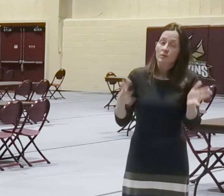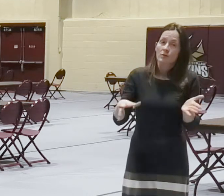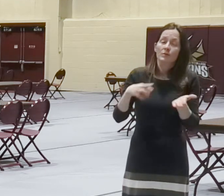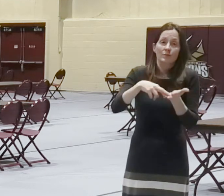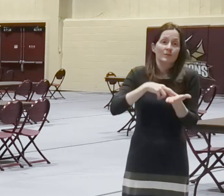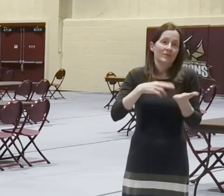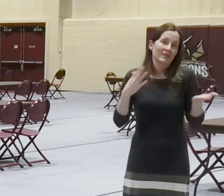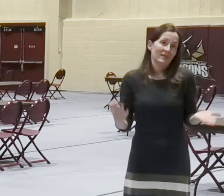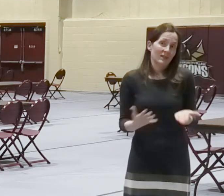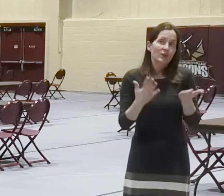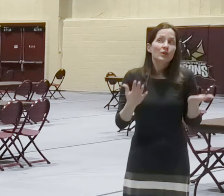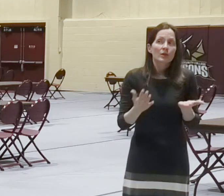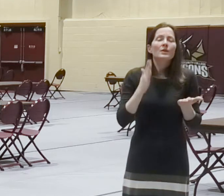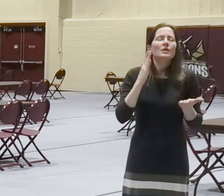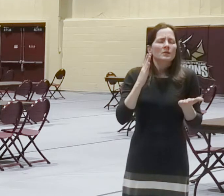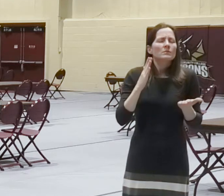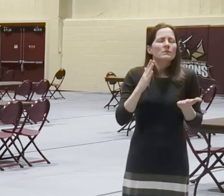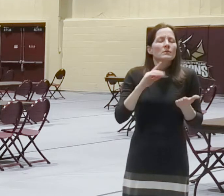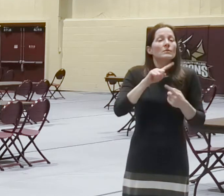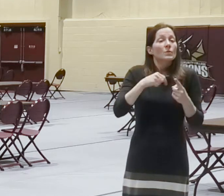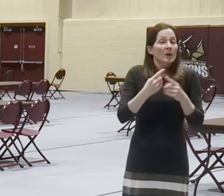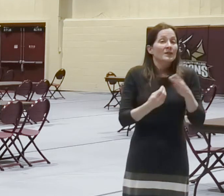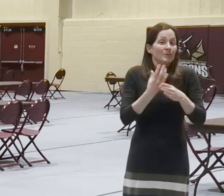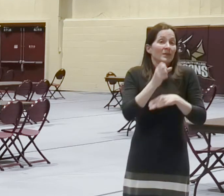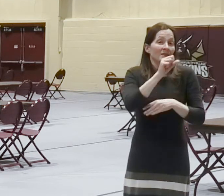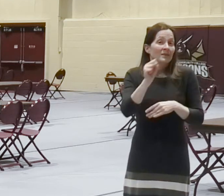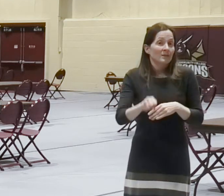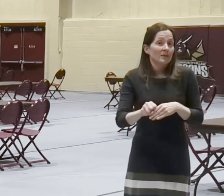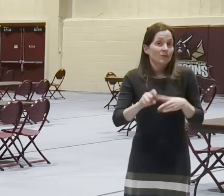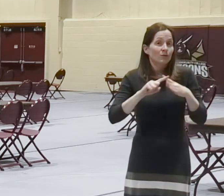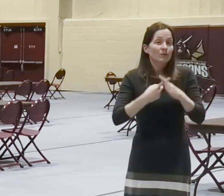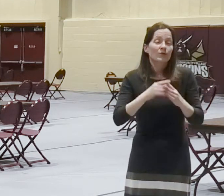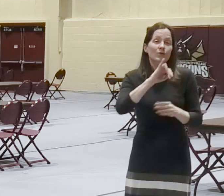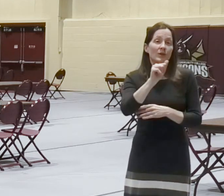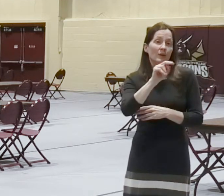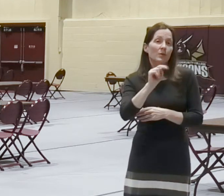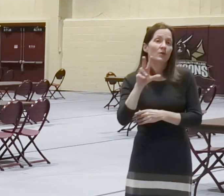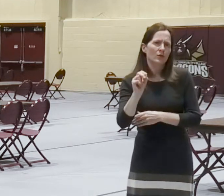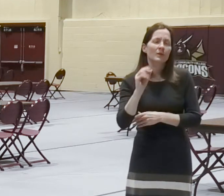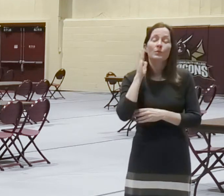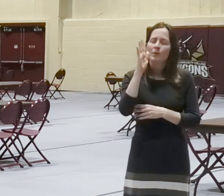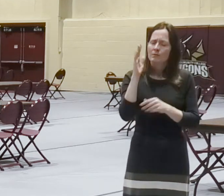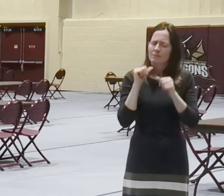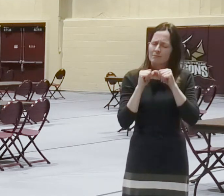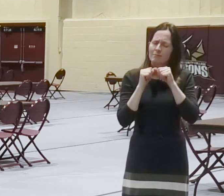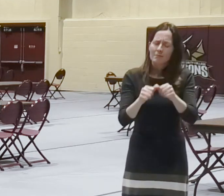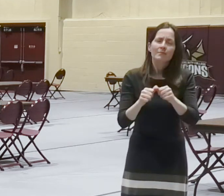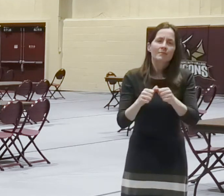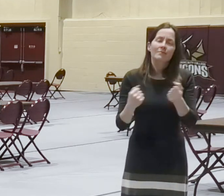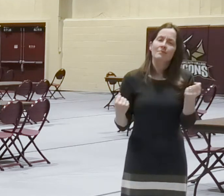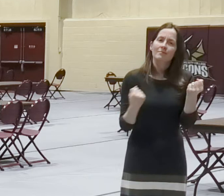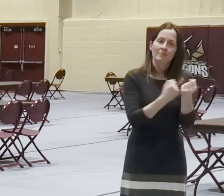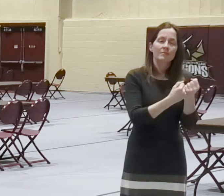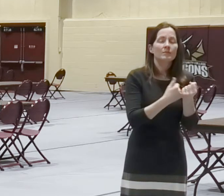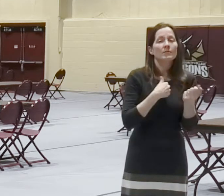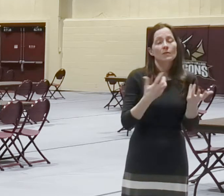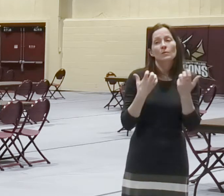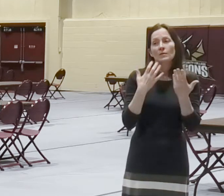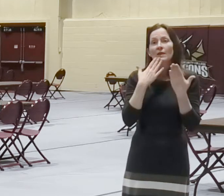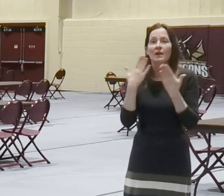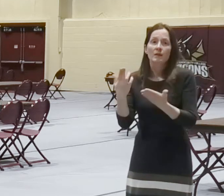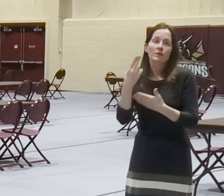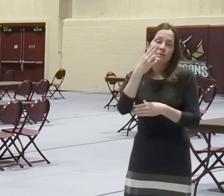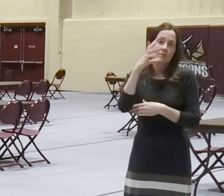semester starts on January 30th. I must thank the entire college community for their outstanding efforts